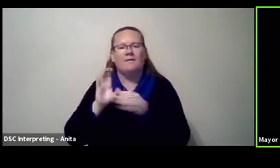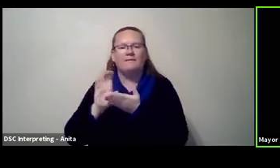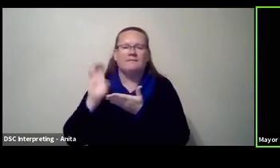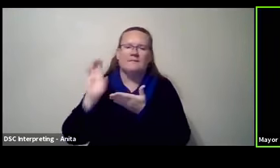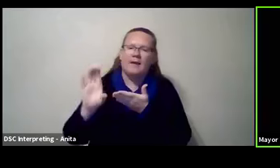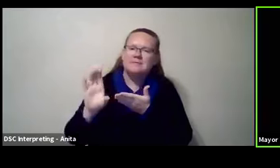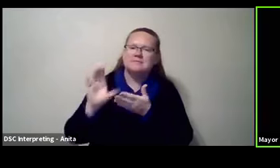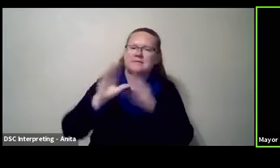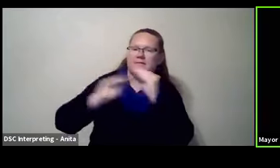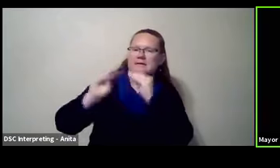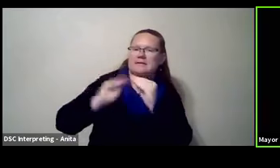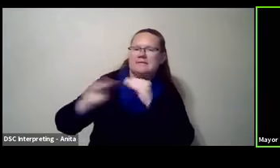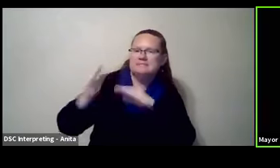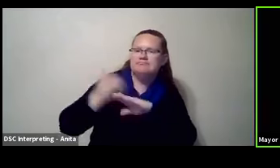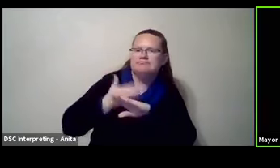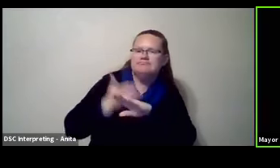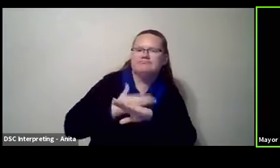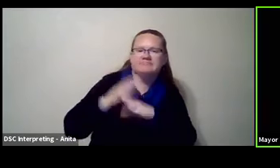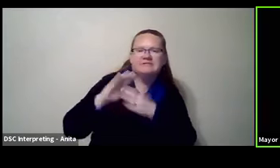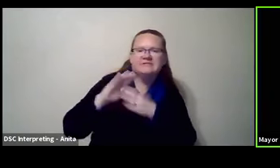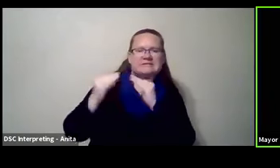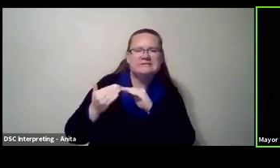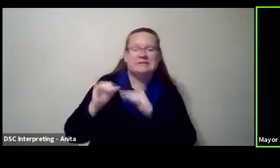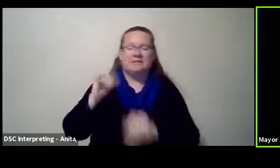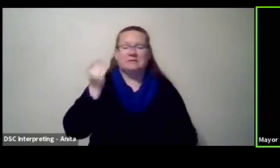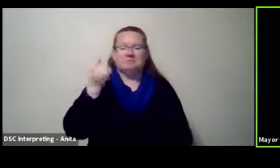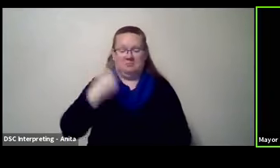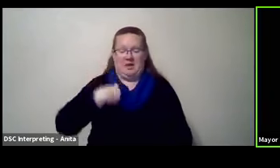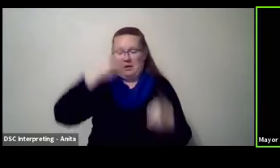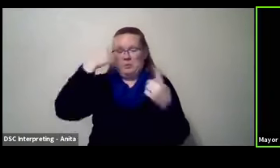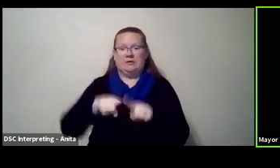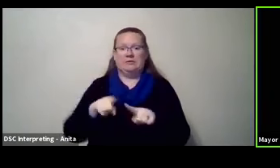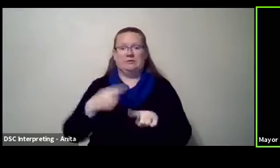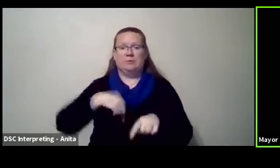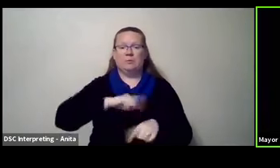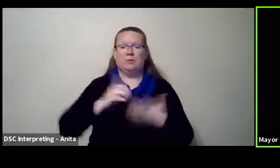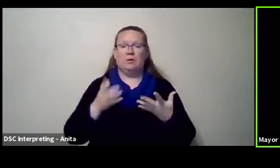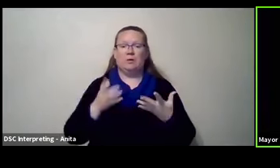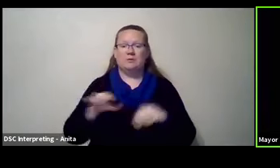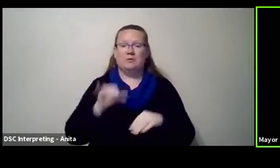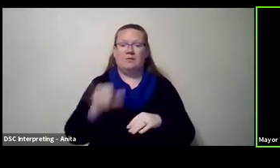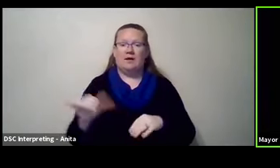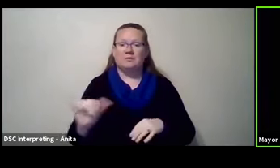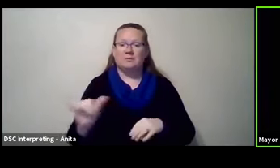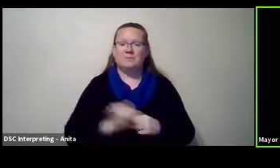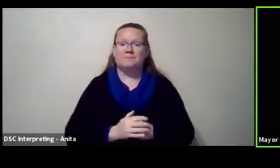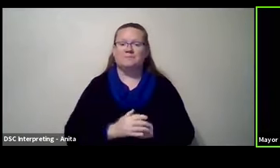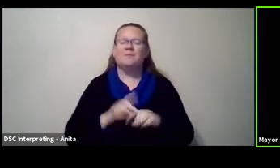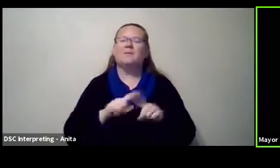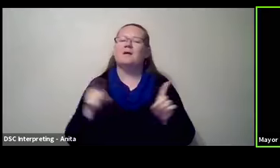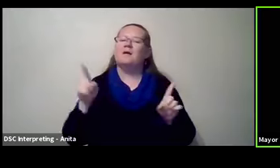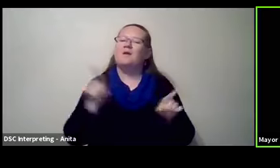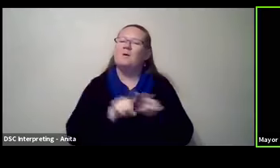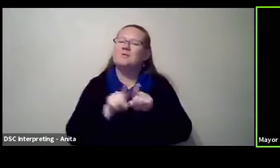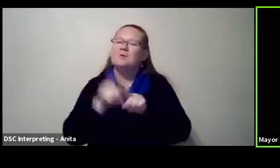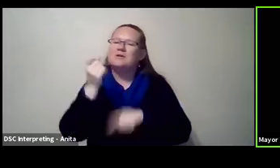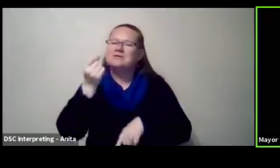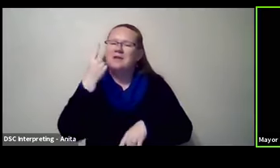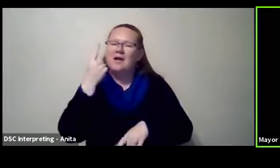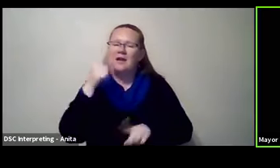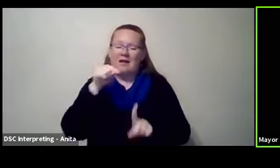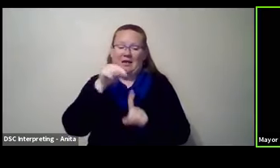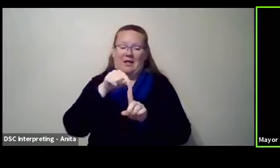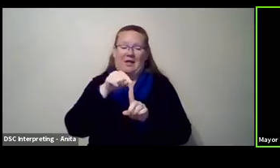their city. And that's, you know, that's understandable. I, I agree. We wanted to do that too, but I also agree that the world changed